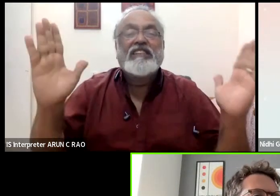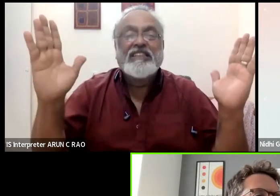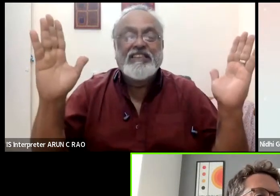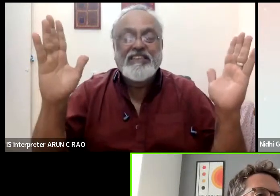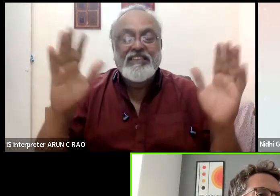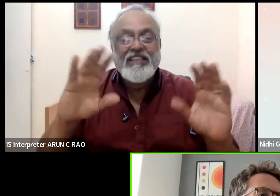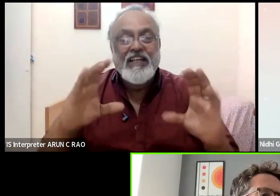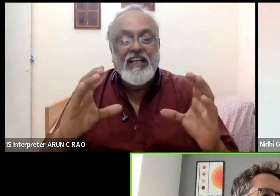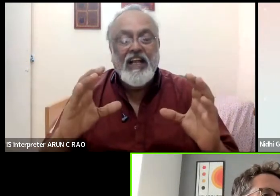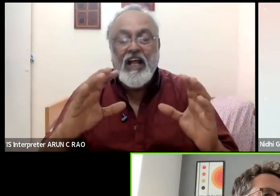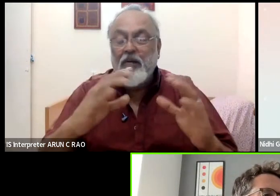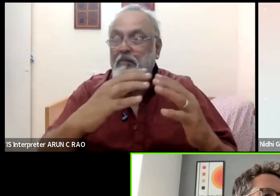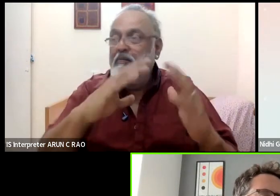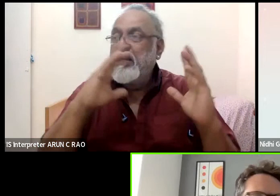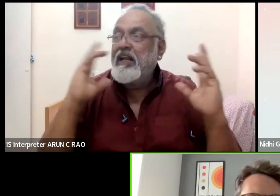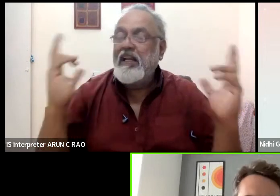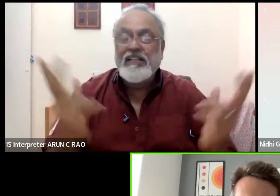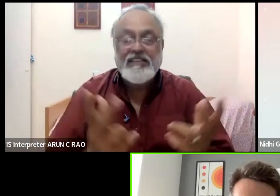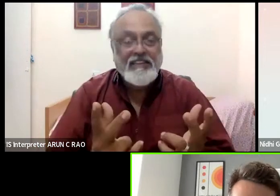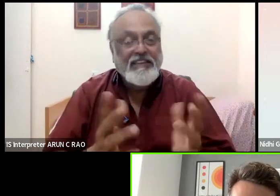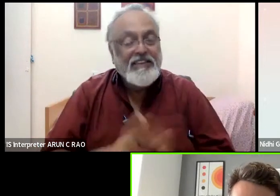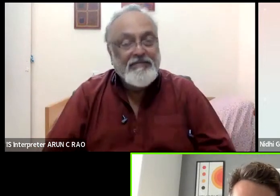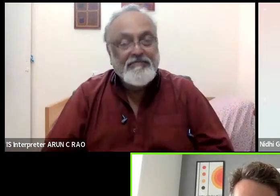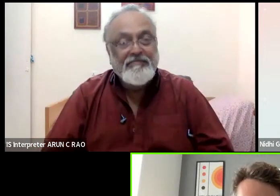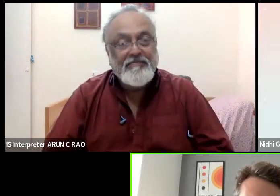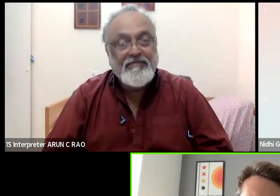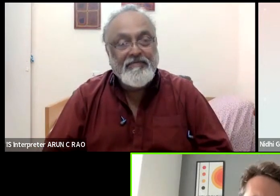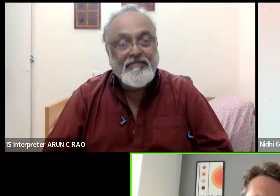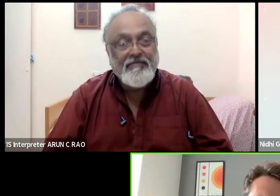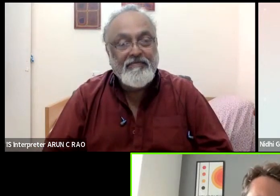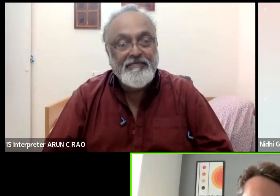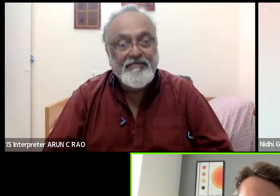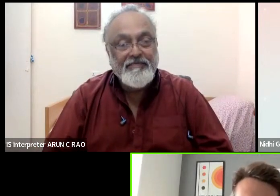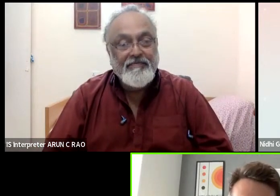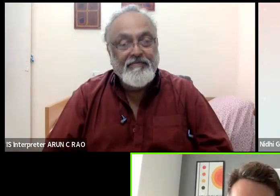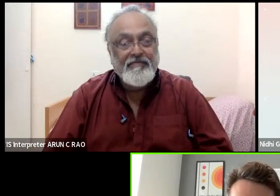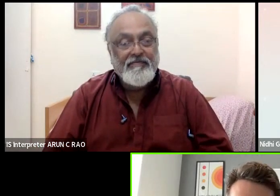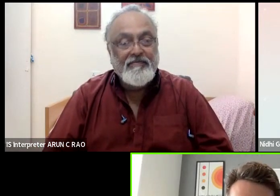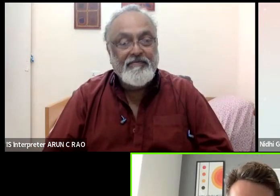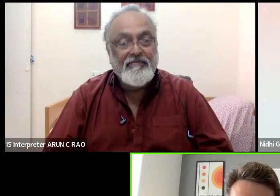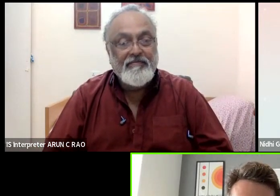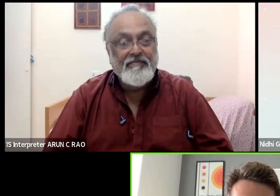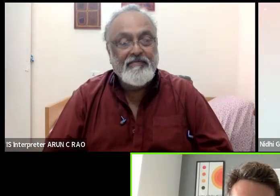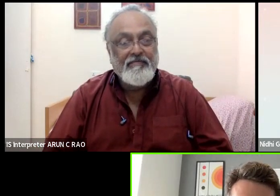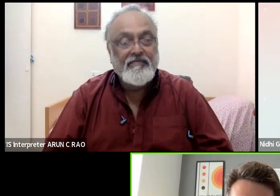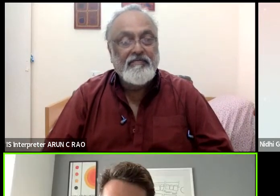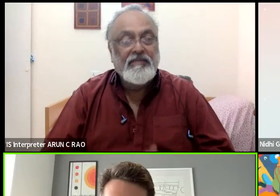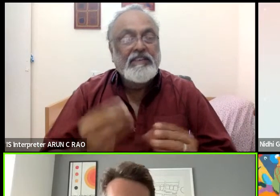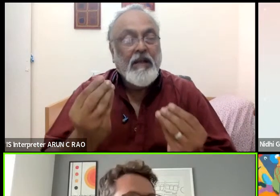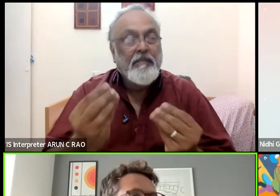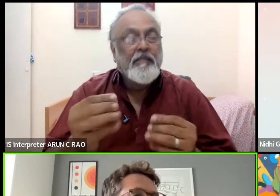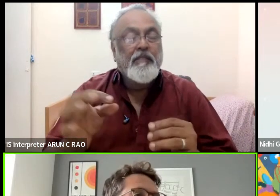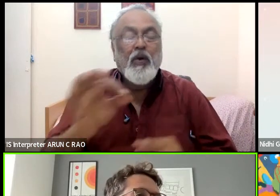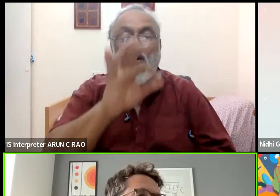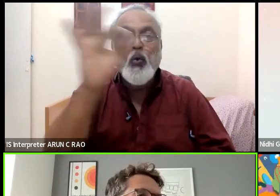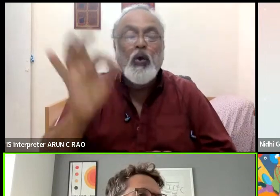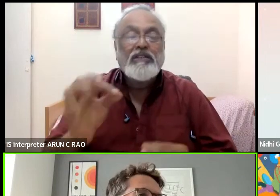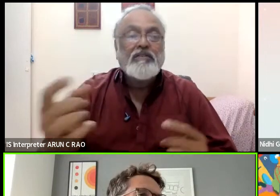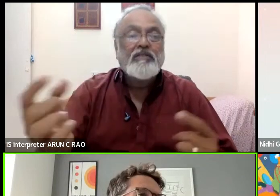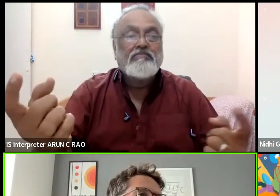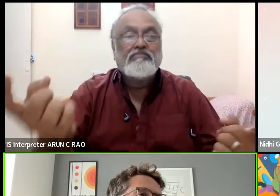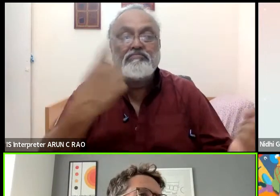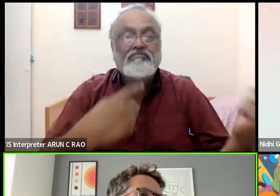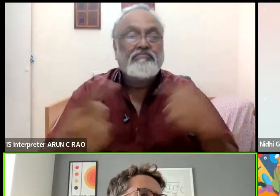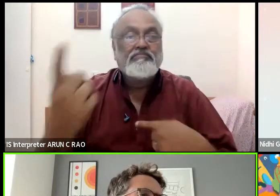think. But let me come then to some of the questions that have come in from you, the